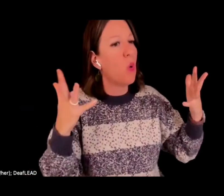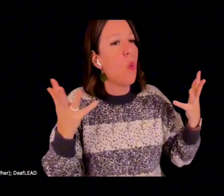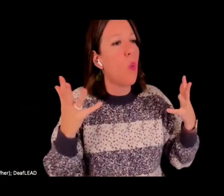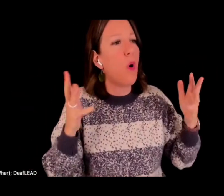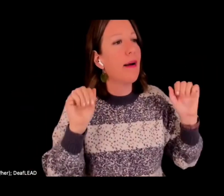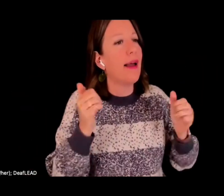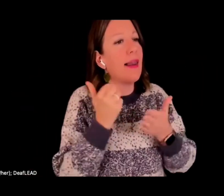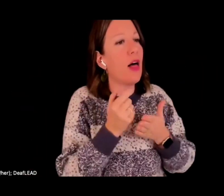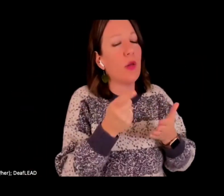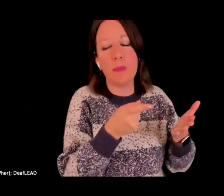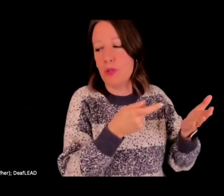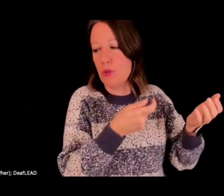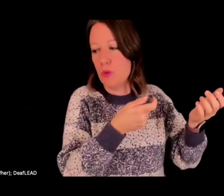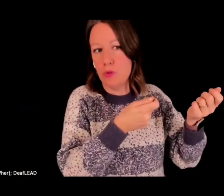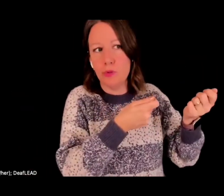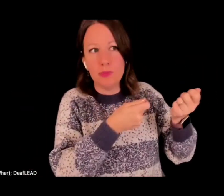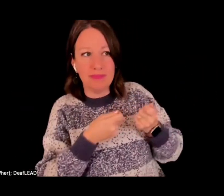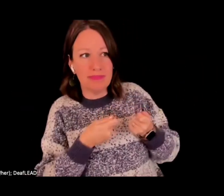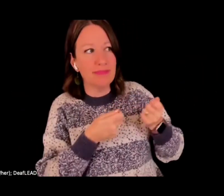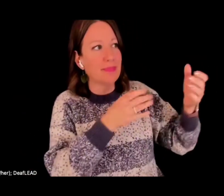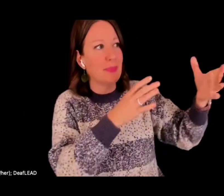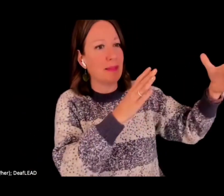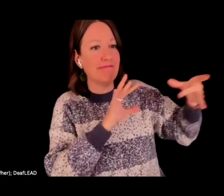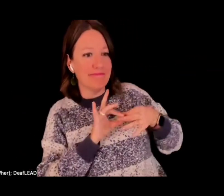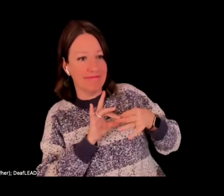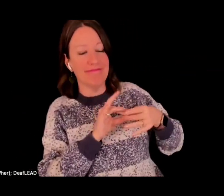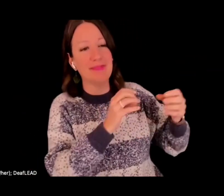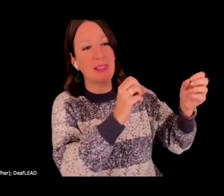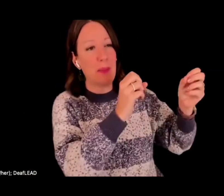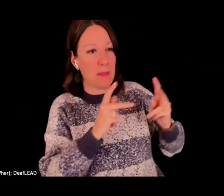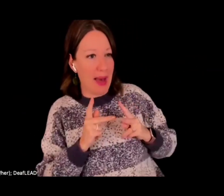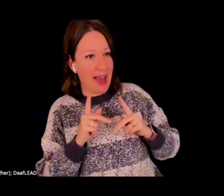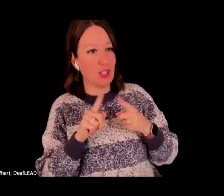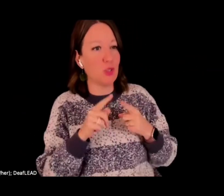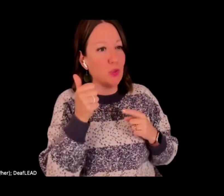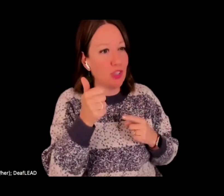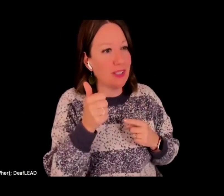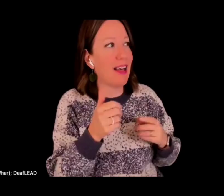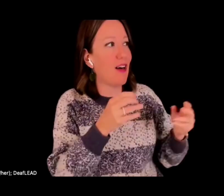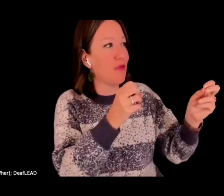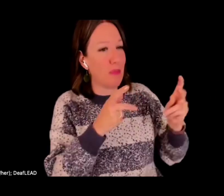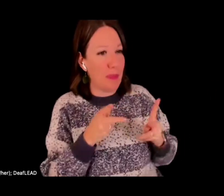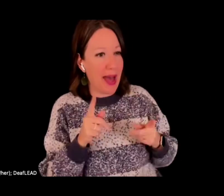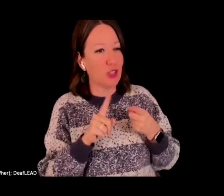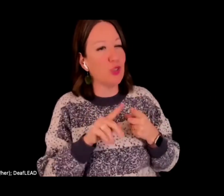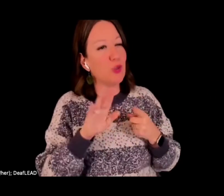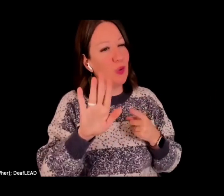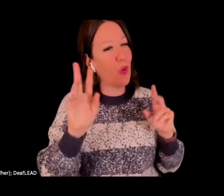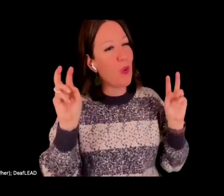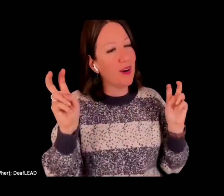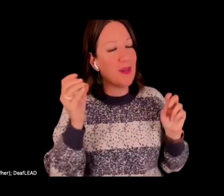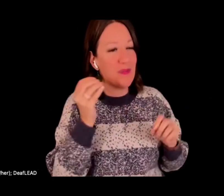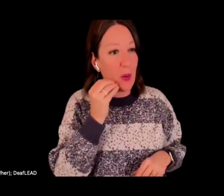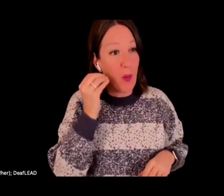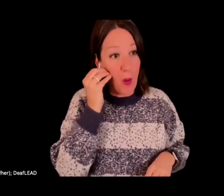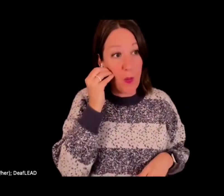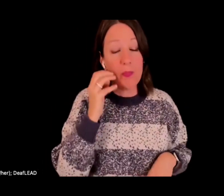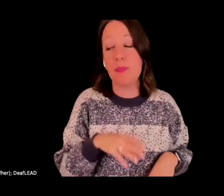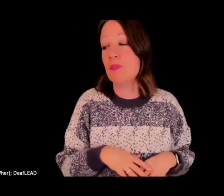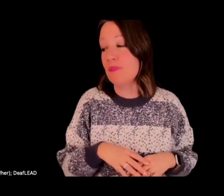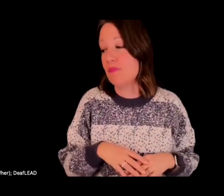Or if you feel disconnected, what helps you draw yourself back in to